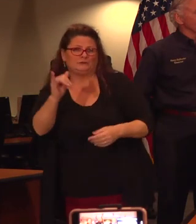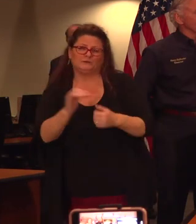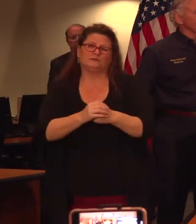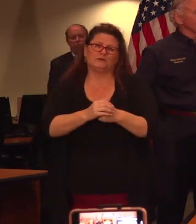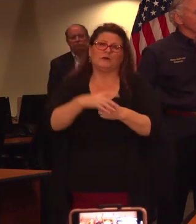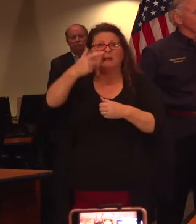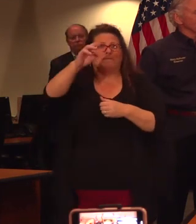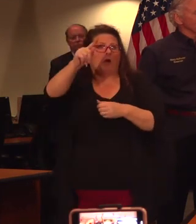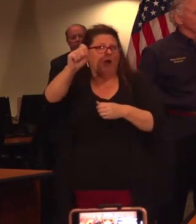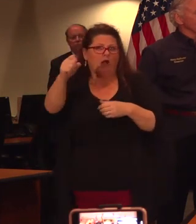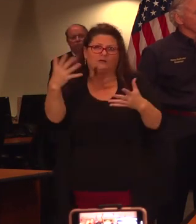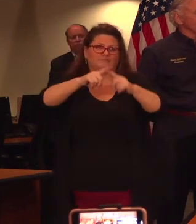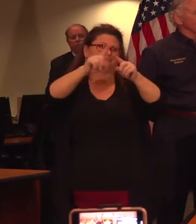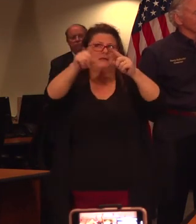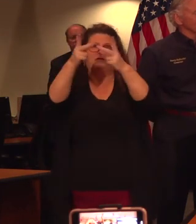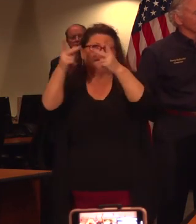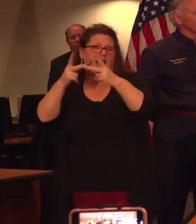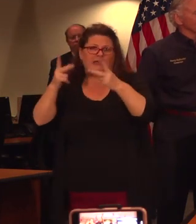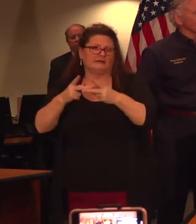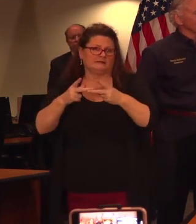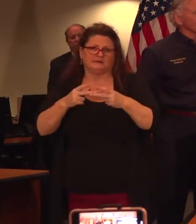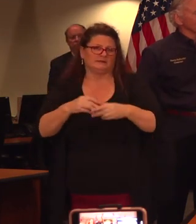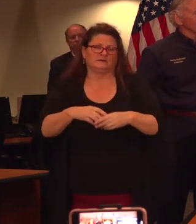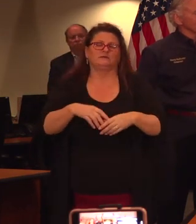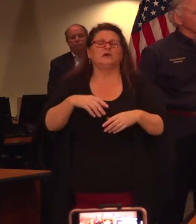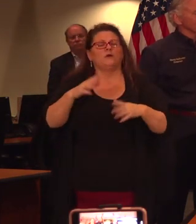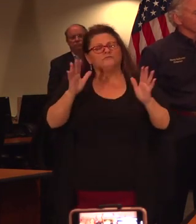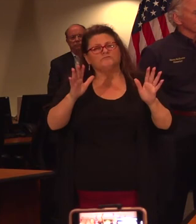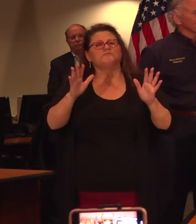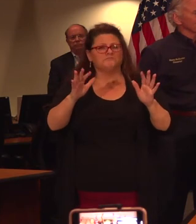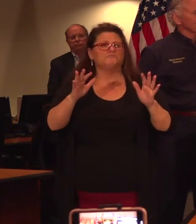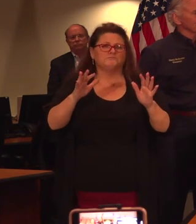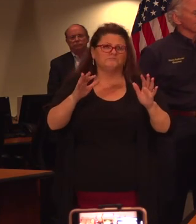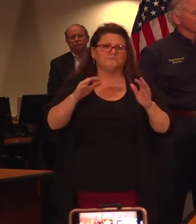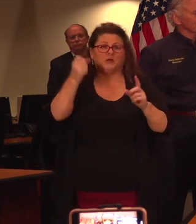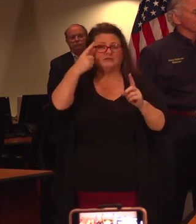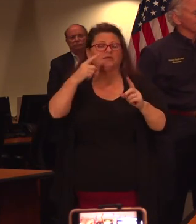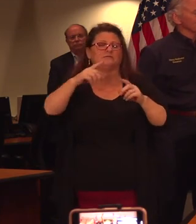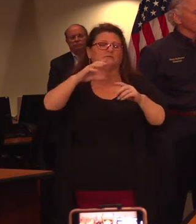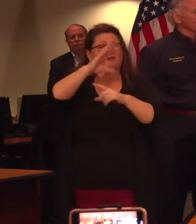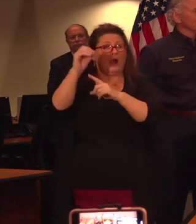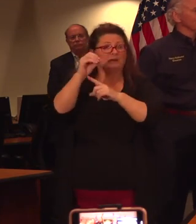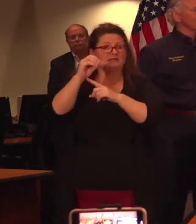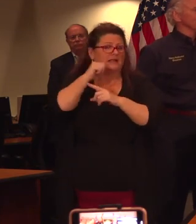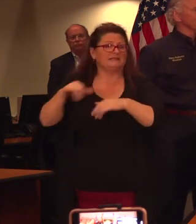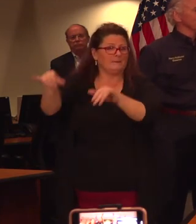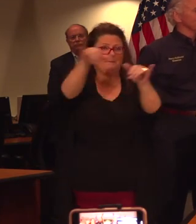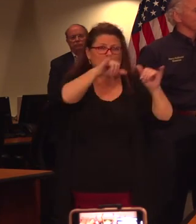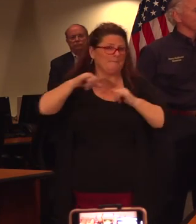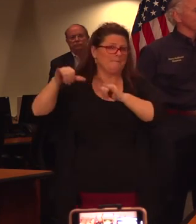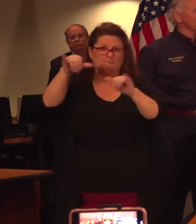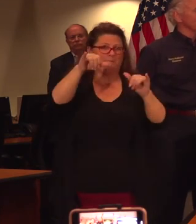particular part. So each company, just like each person, is going to have a little different personality, but all of them are telling us